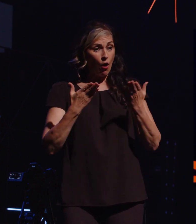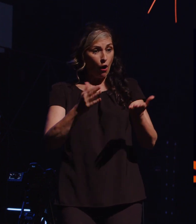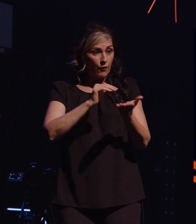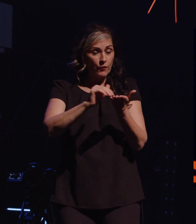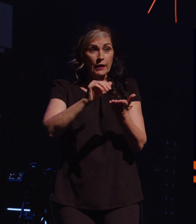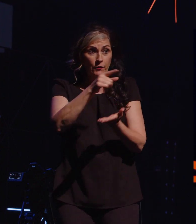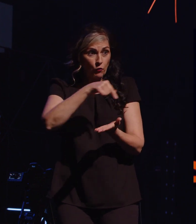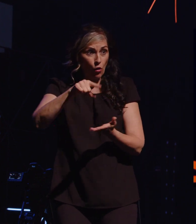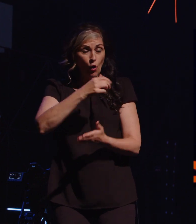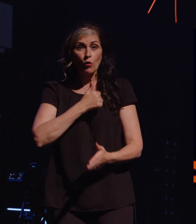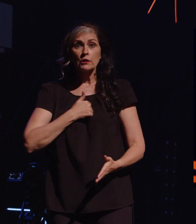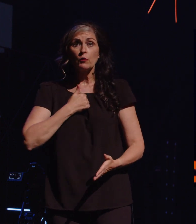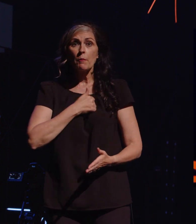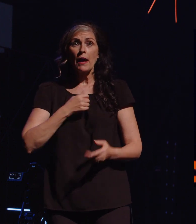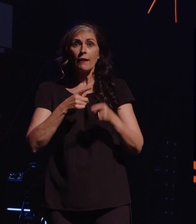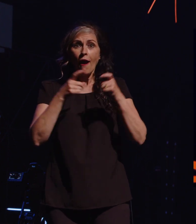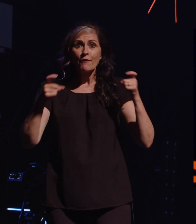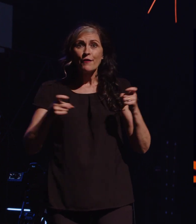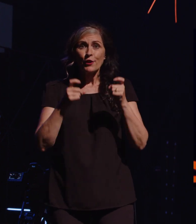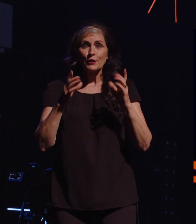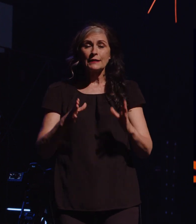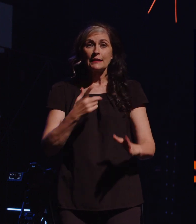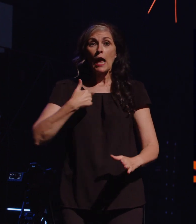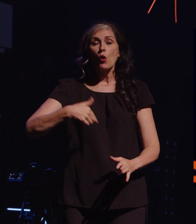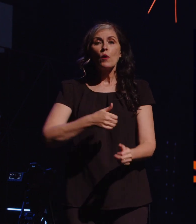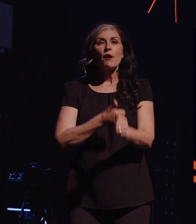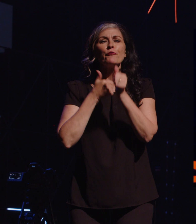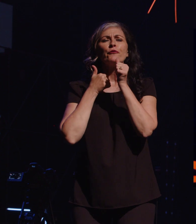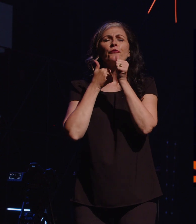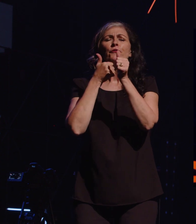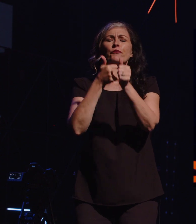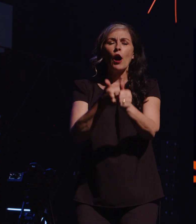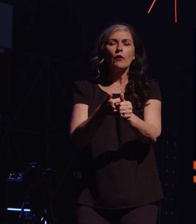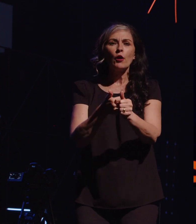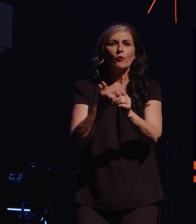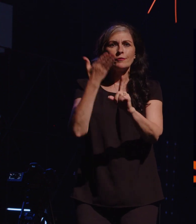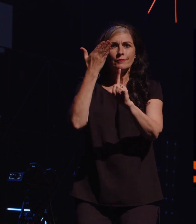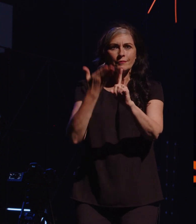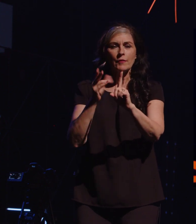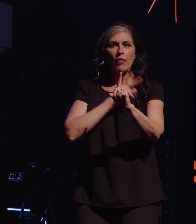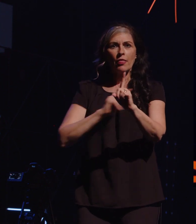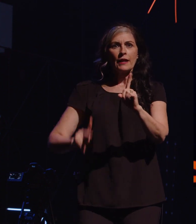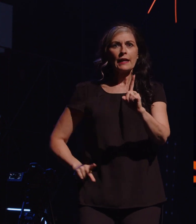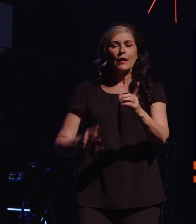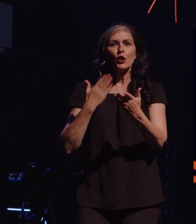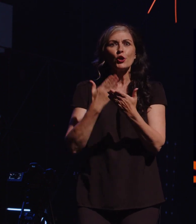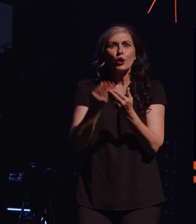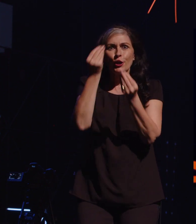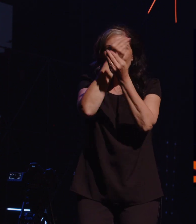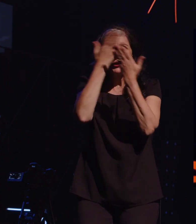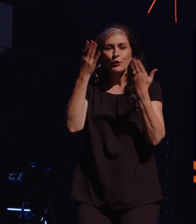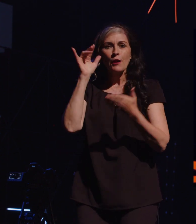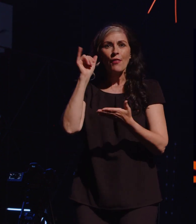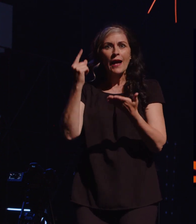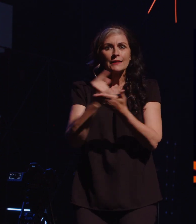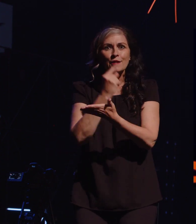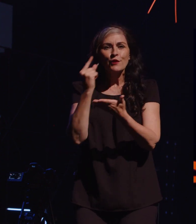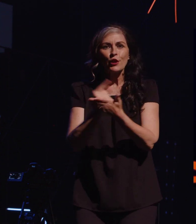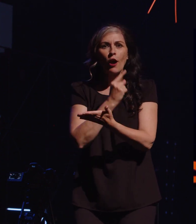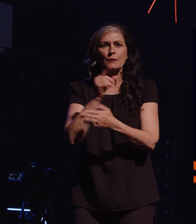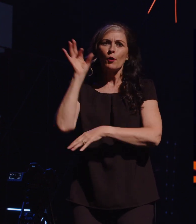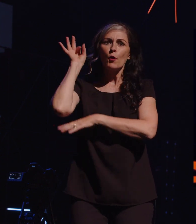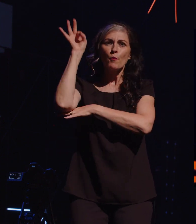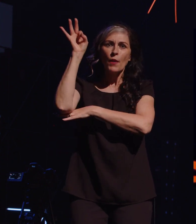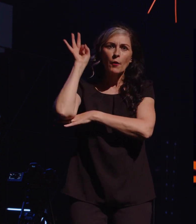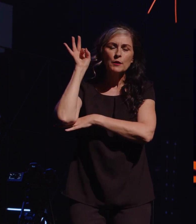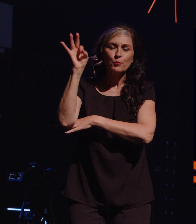for those who would repent of their sins, and we would follow after the king. This was good news. This was the gospel that was